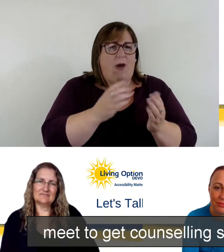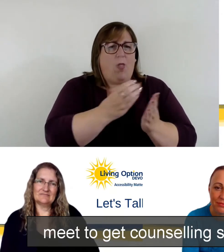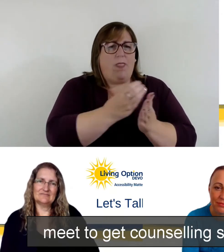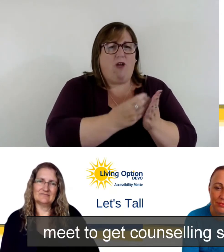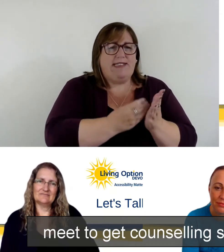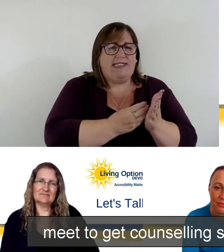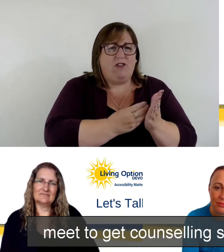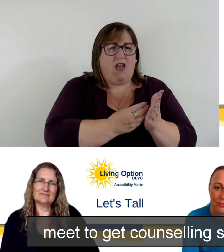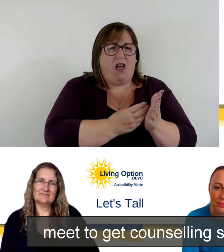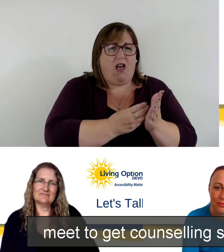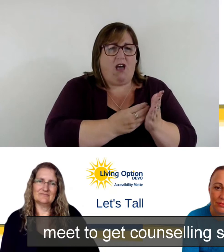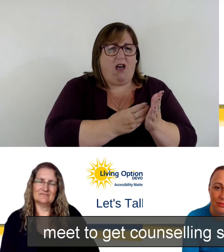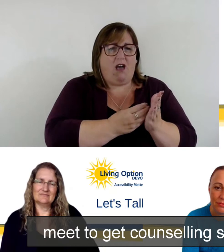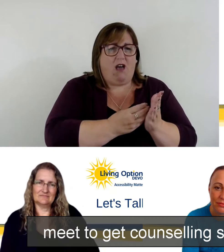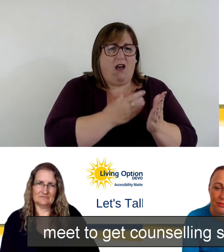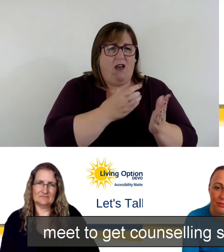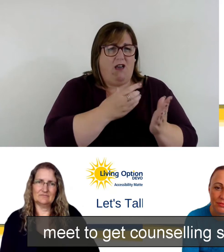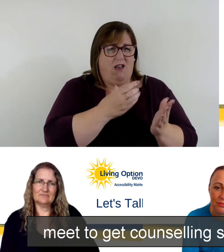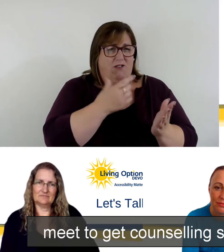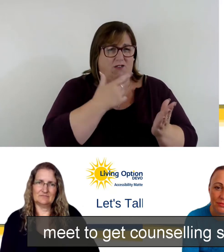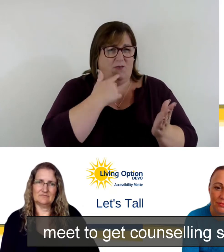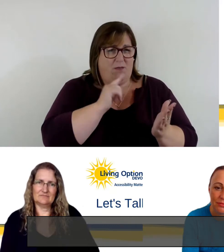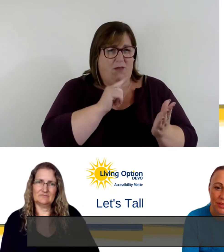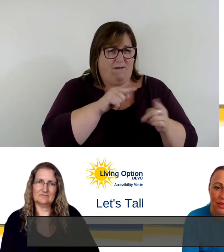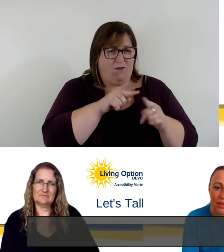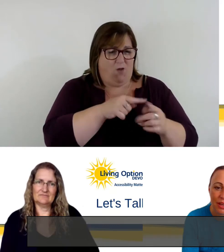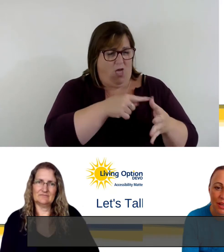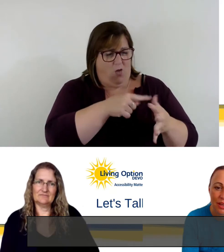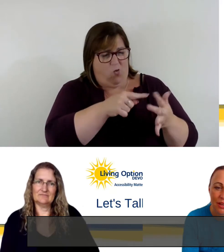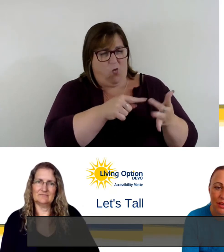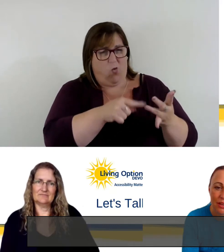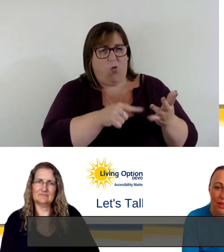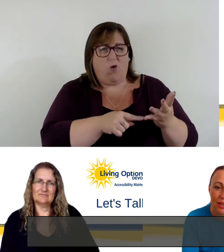meet to get counselling sessions from you both?